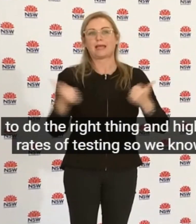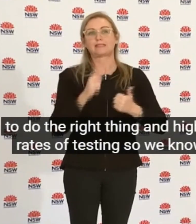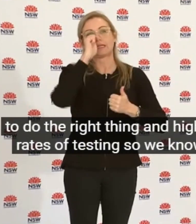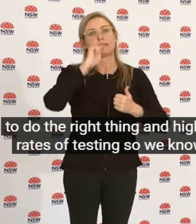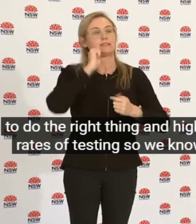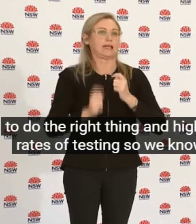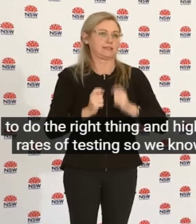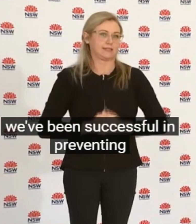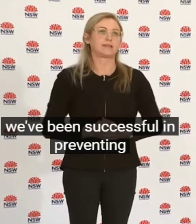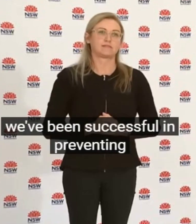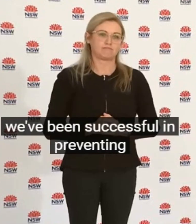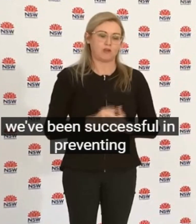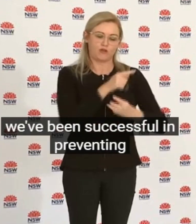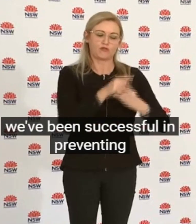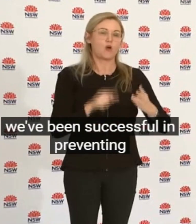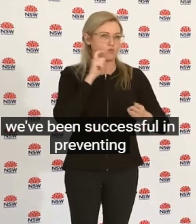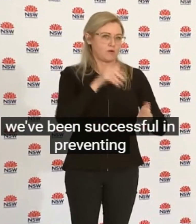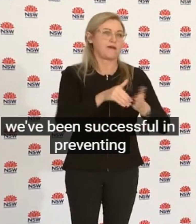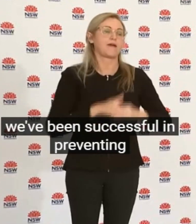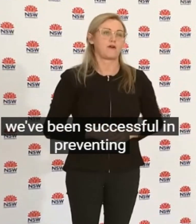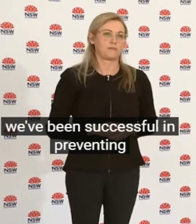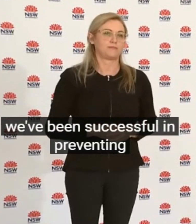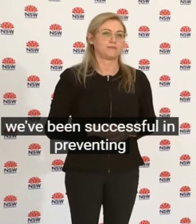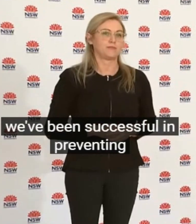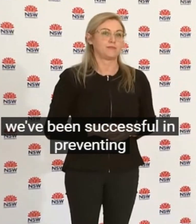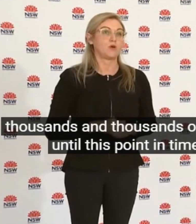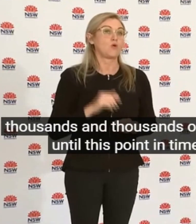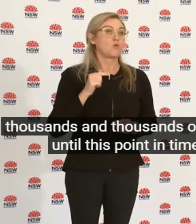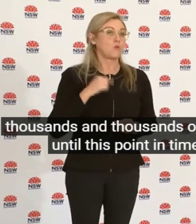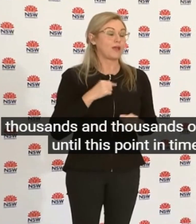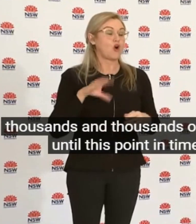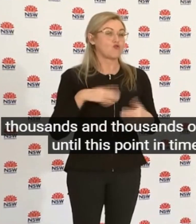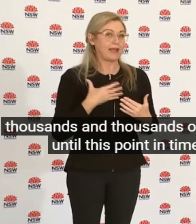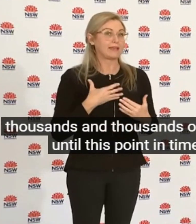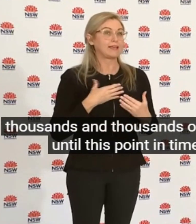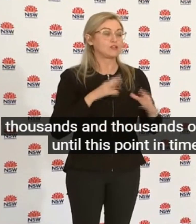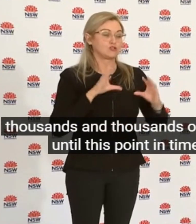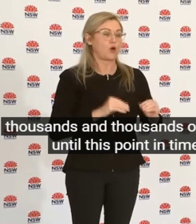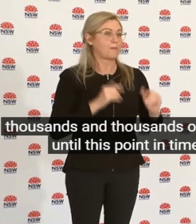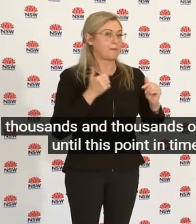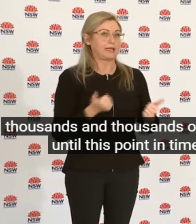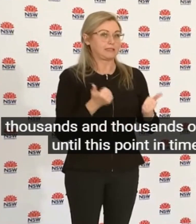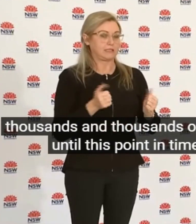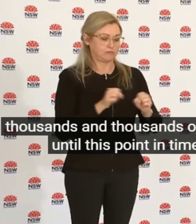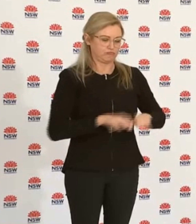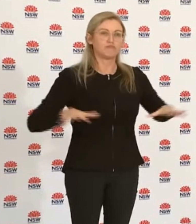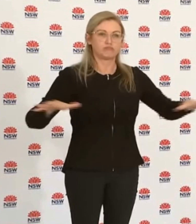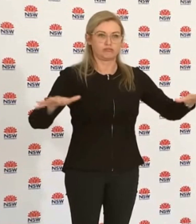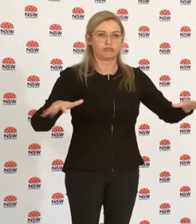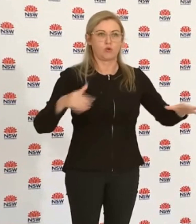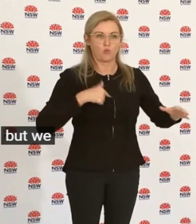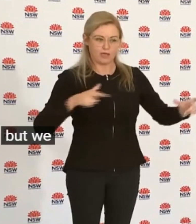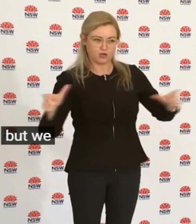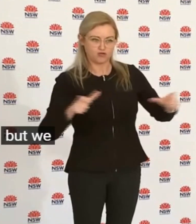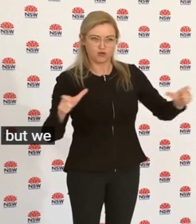been successful in preventing thousands and thousands of cases until this point in time. But we also know how challenging it is to reduce the number